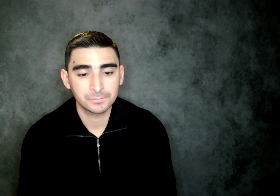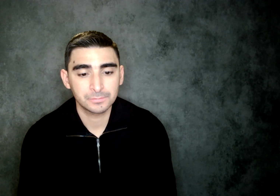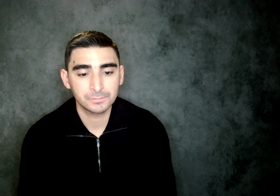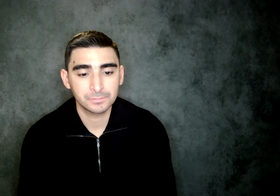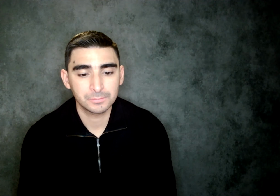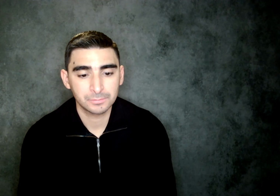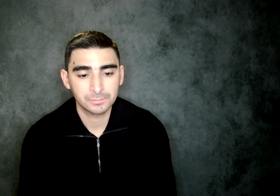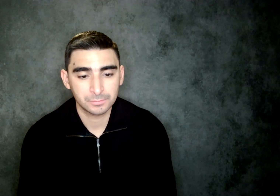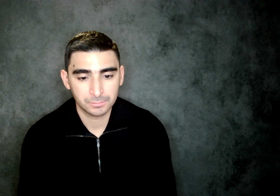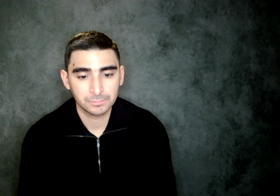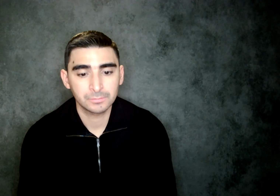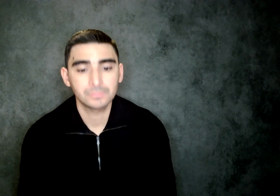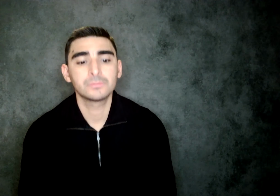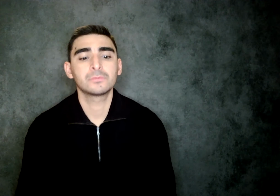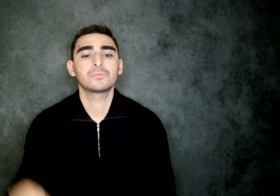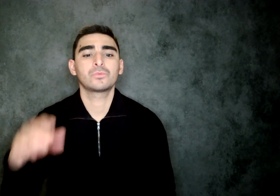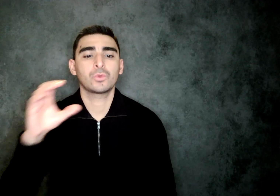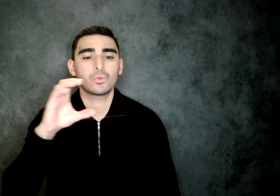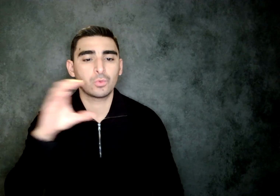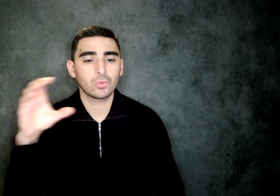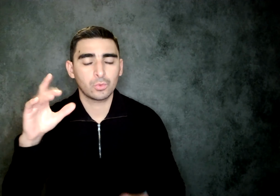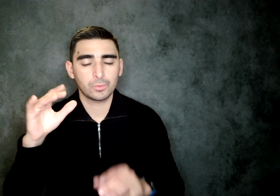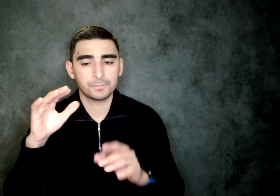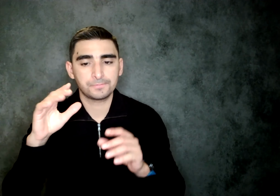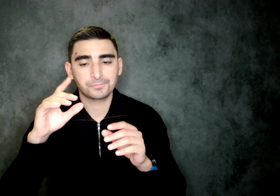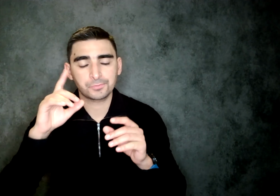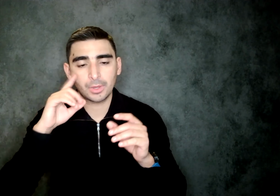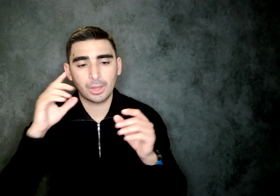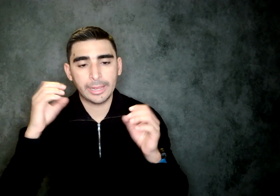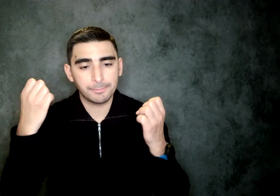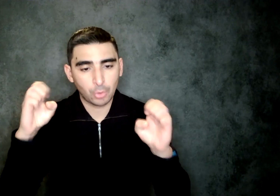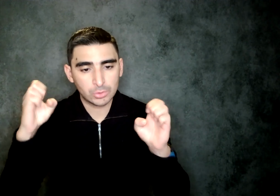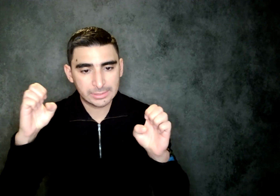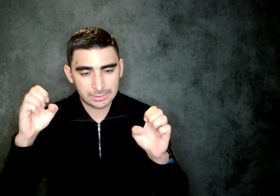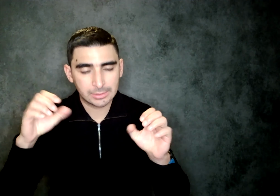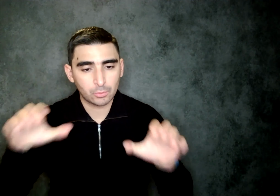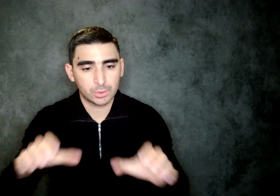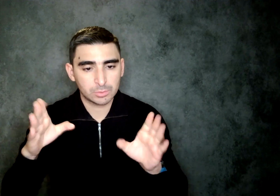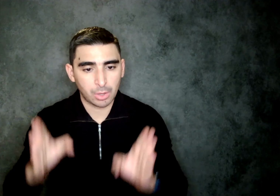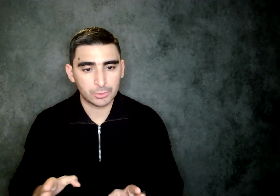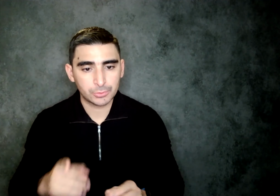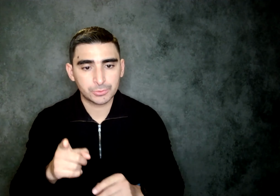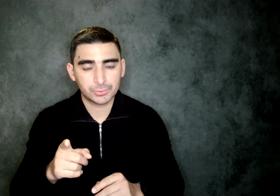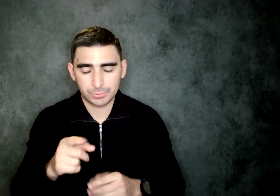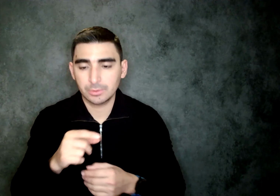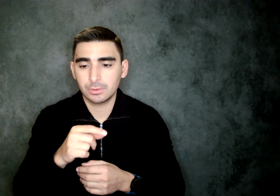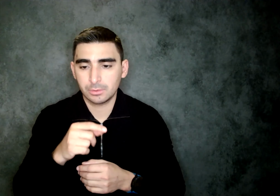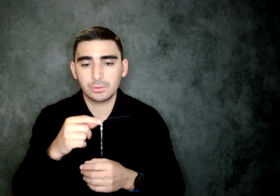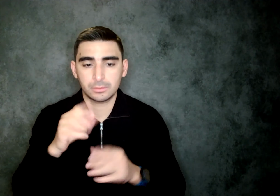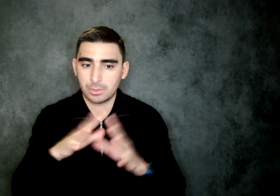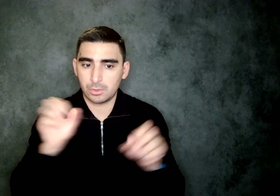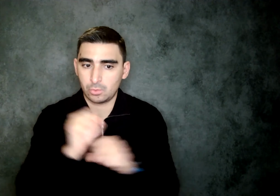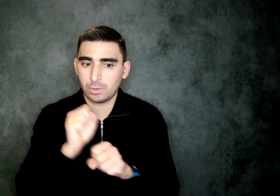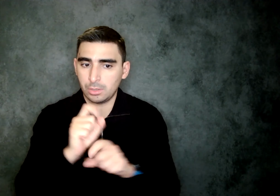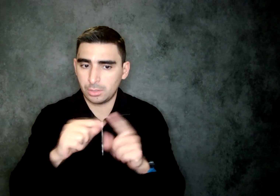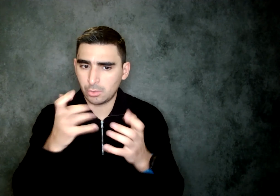So the co-responders, there's so much working there. I just think that if we're going to expand it, I want to make sure we capture